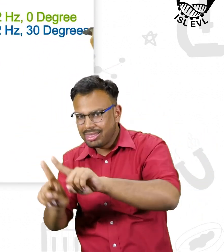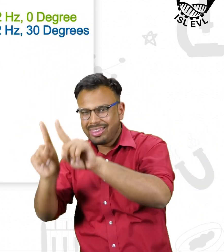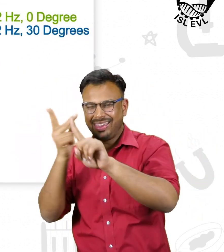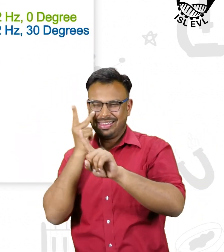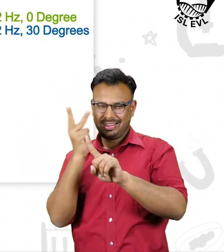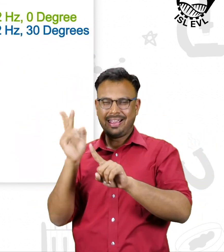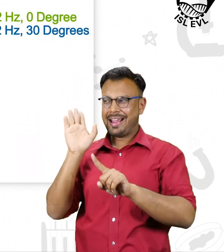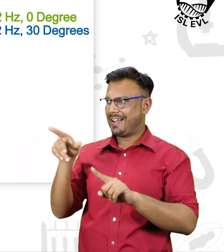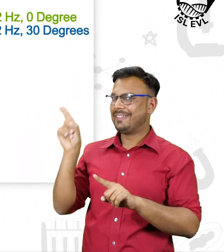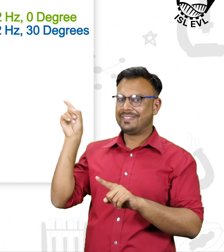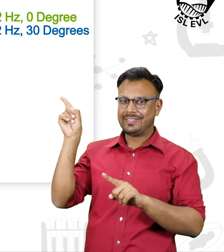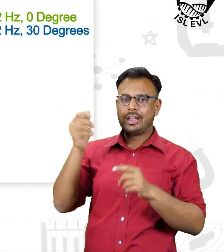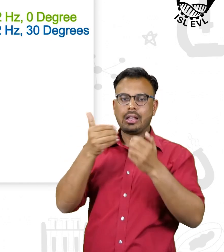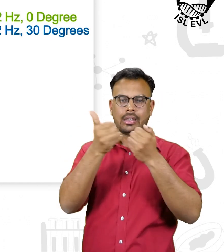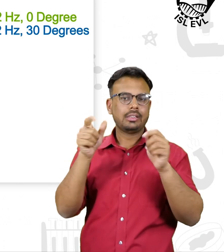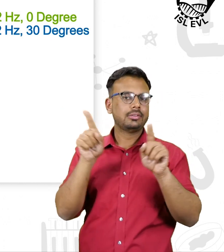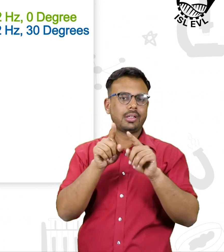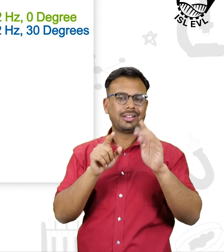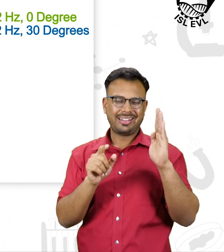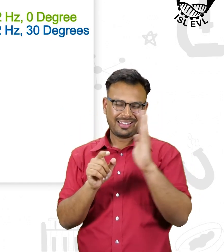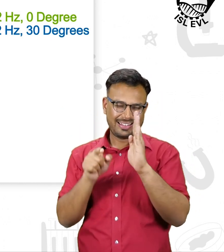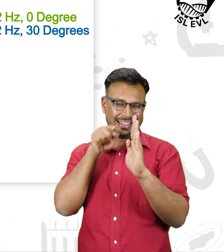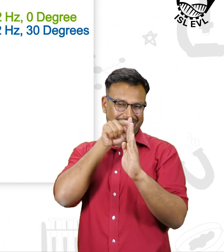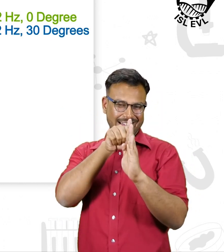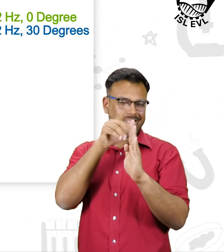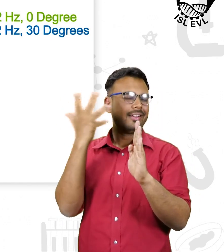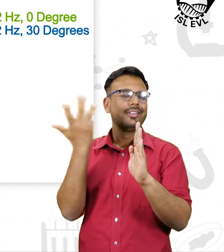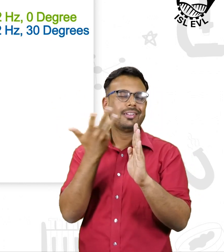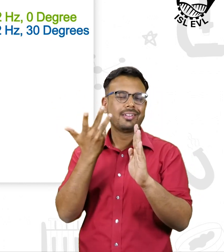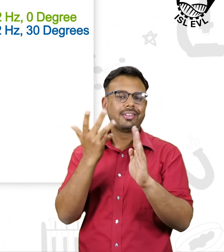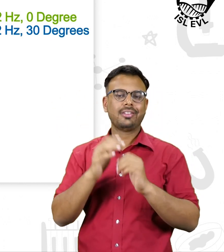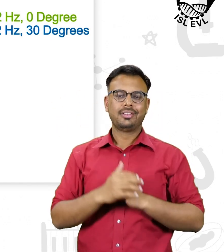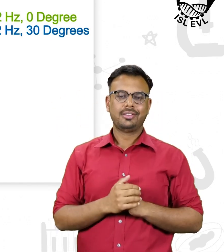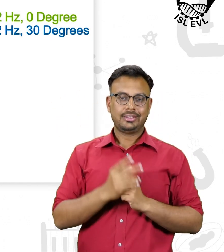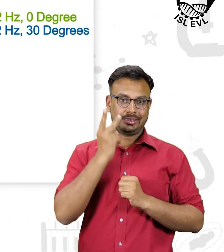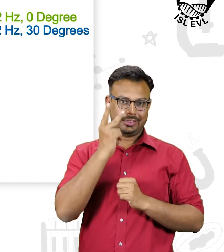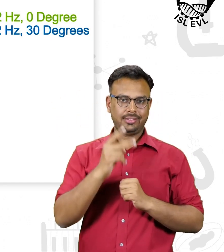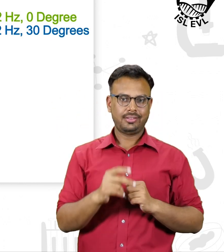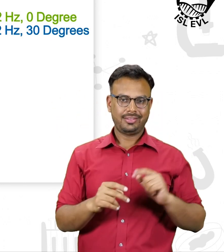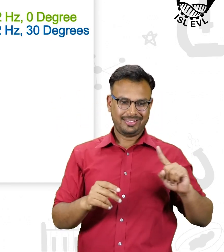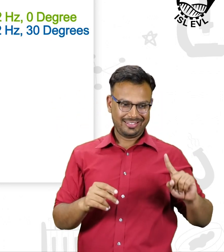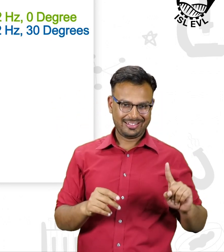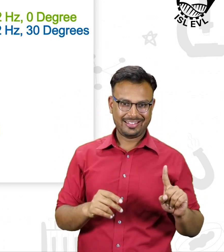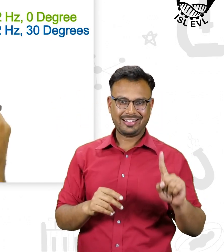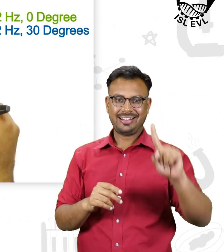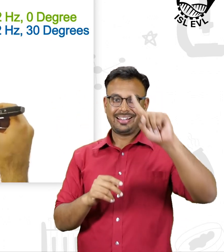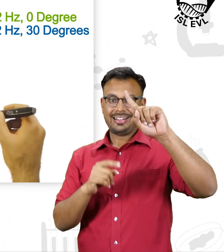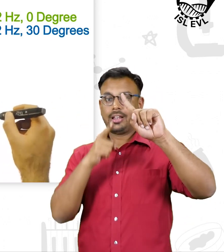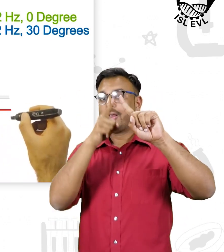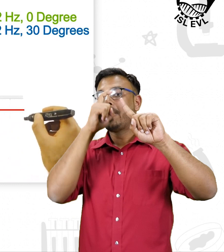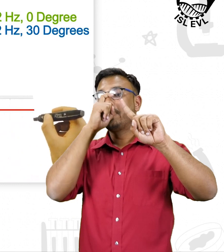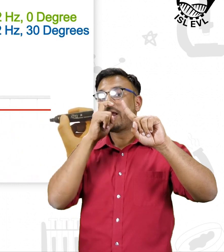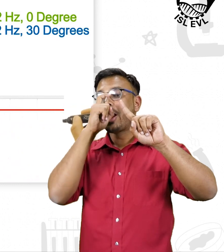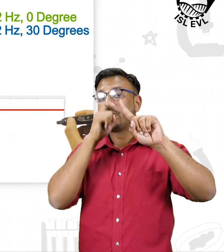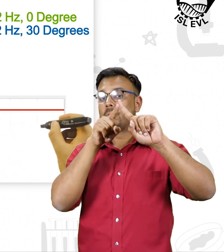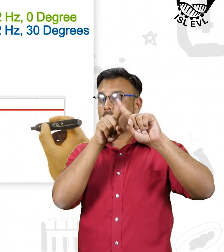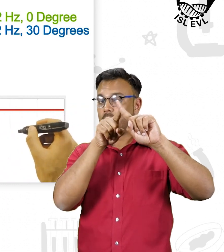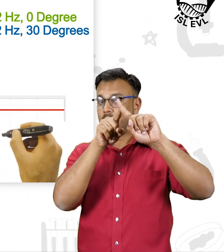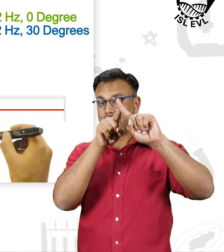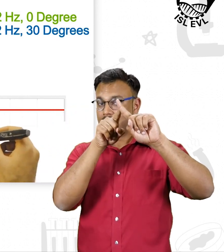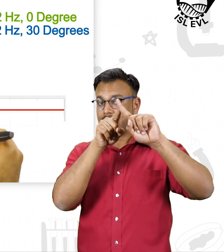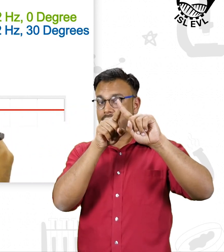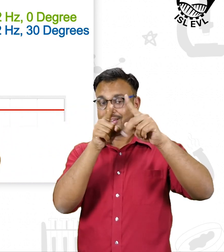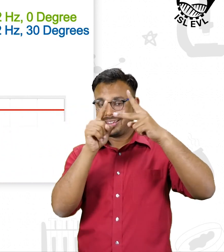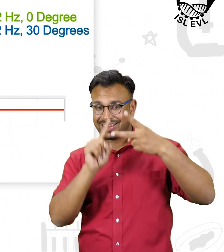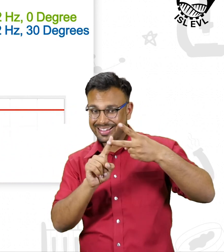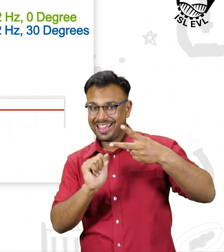let's say 30 degrees, then the phase difference between the two oscillators remains constant forever and thus the